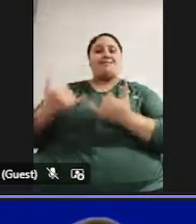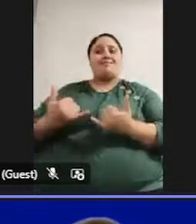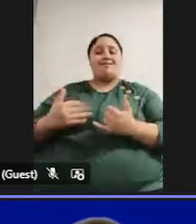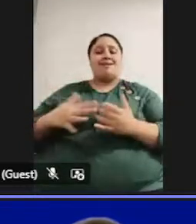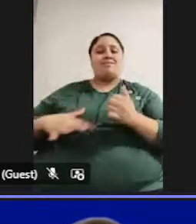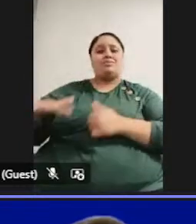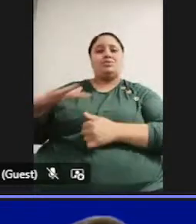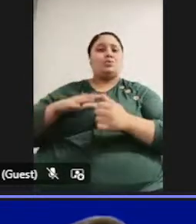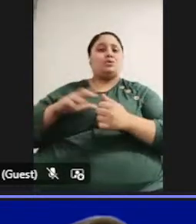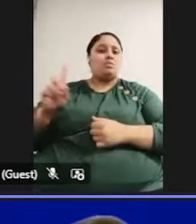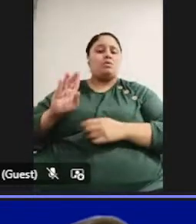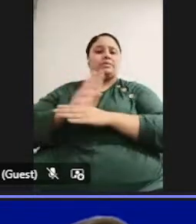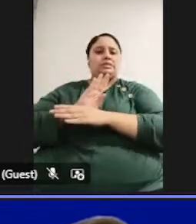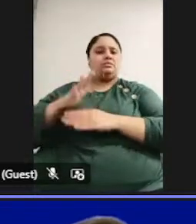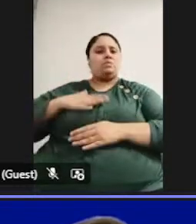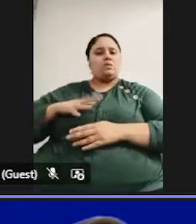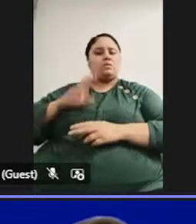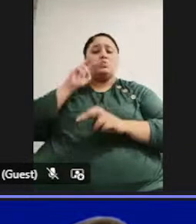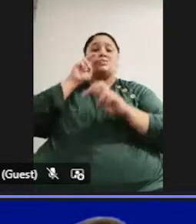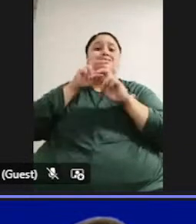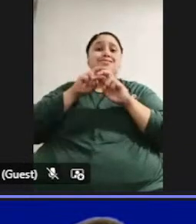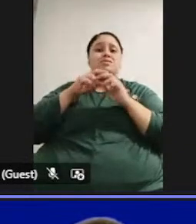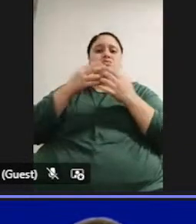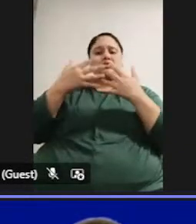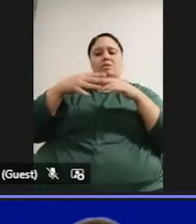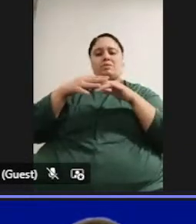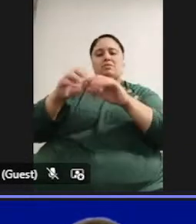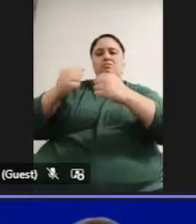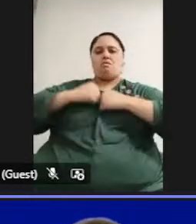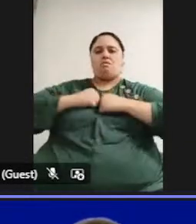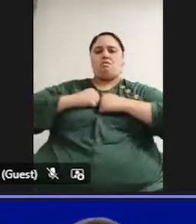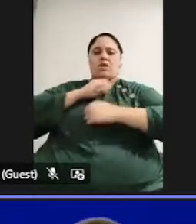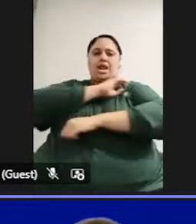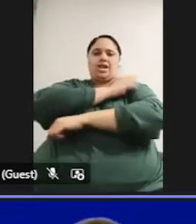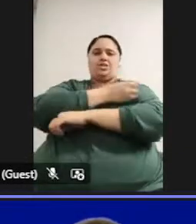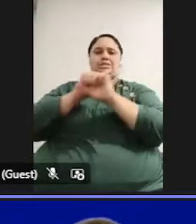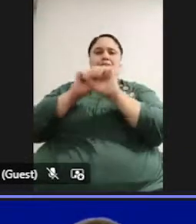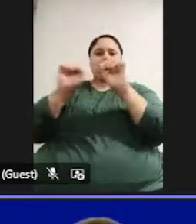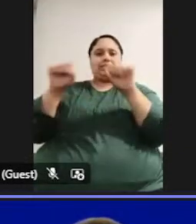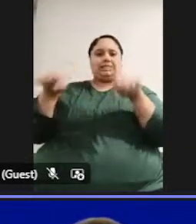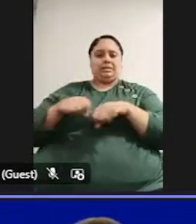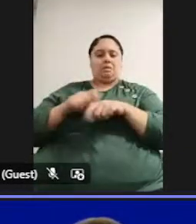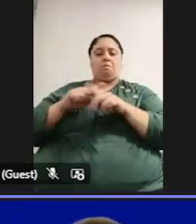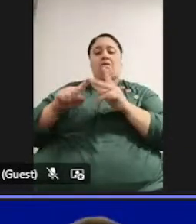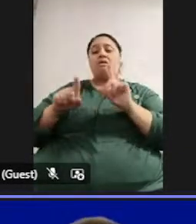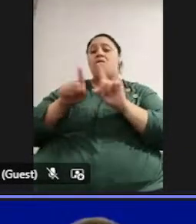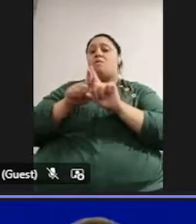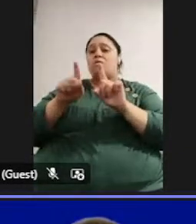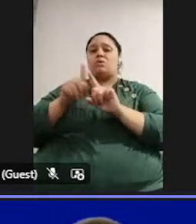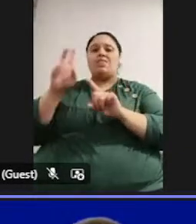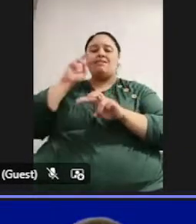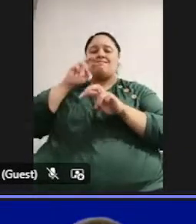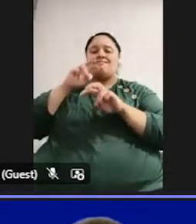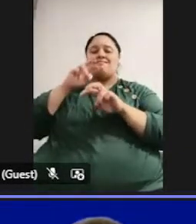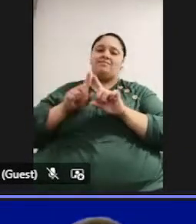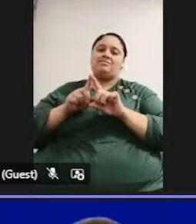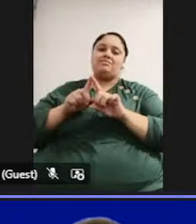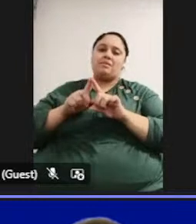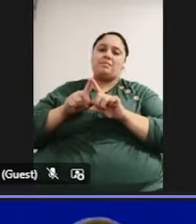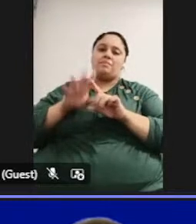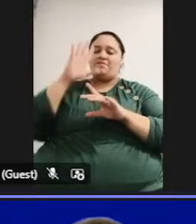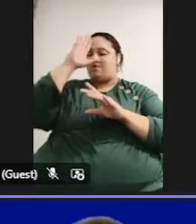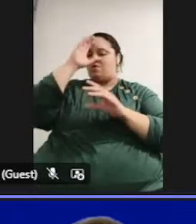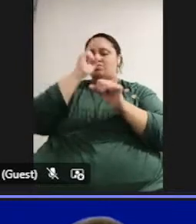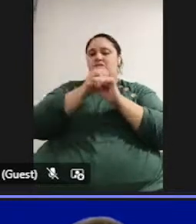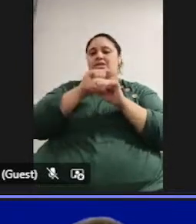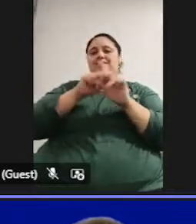and needing to implement their own energy systems, but also to really focus and see what they can do